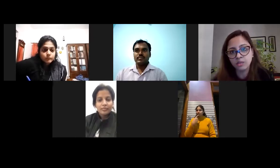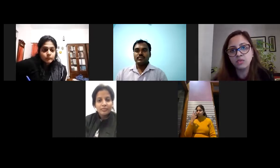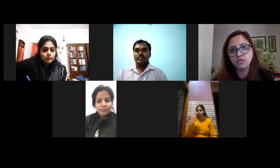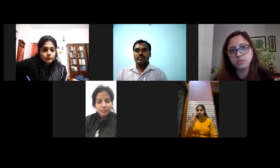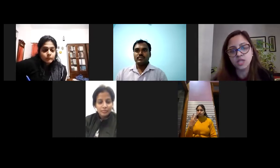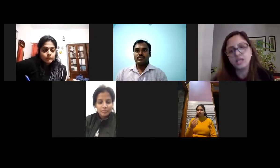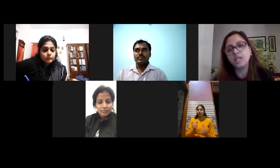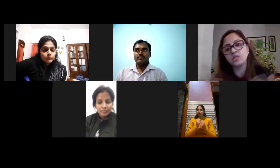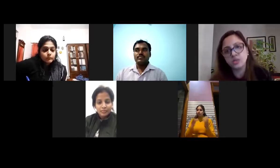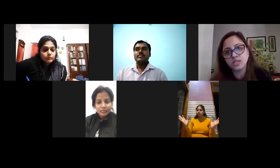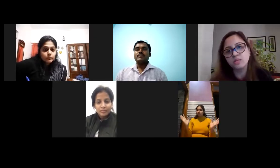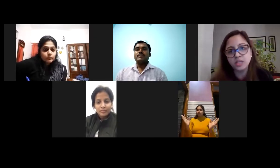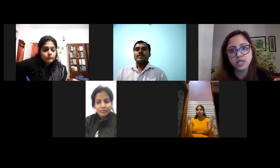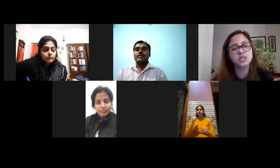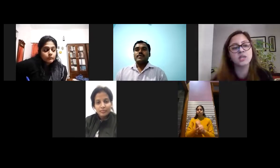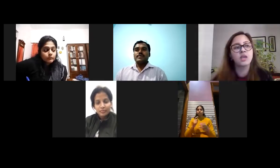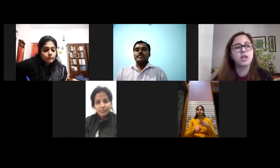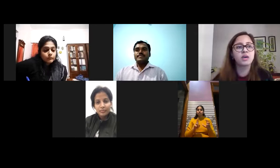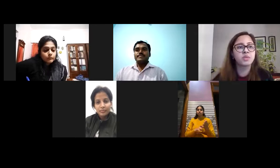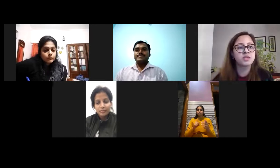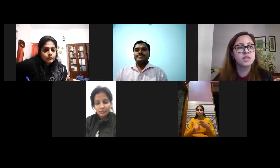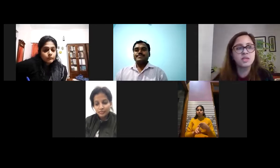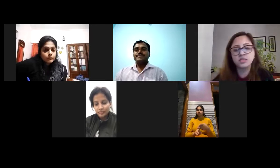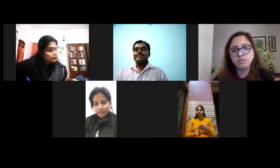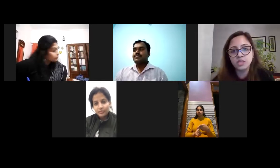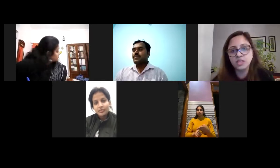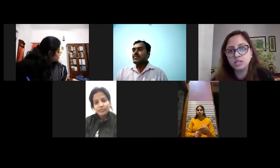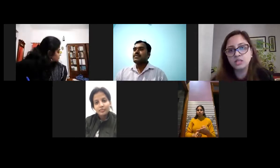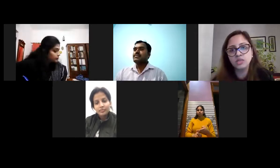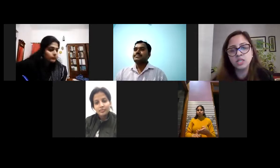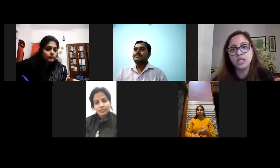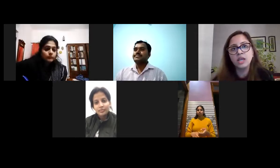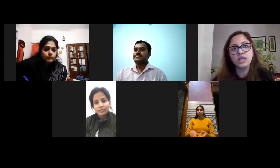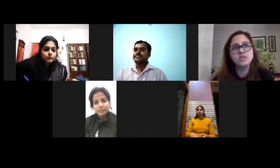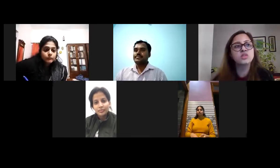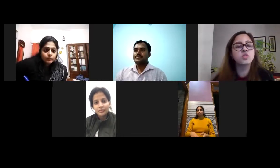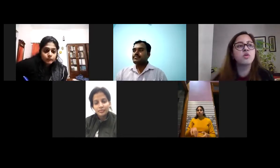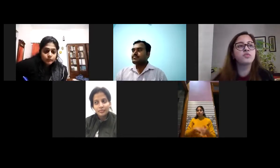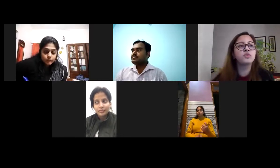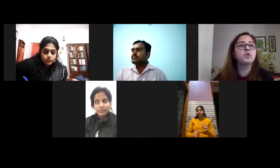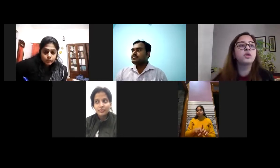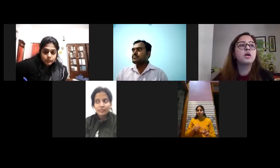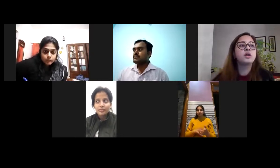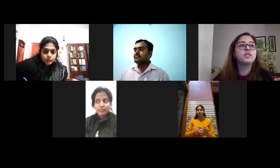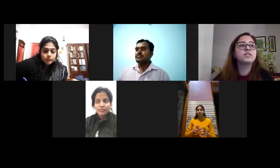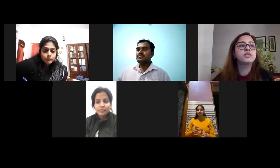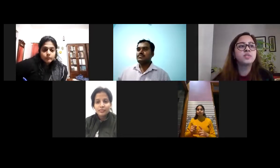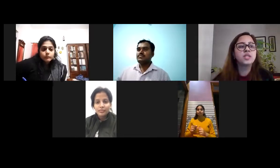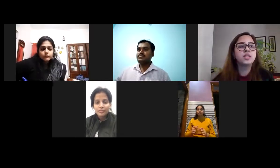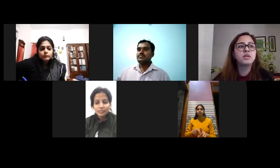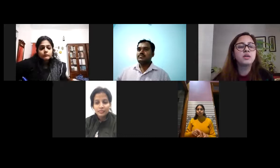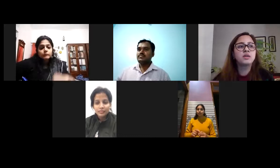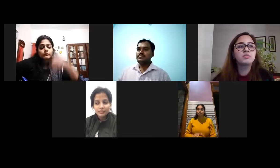lot coming from Jane. Yes, she was sympathetic, but then that sympathy didn't really, instead of